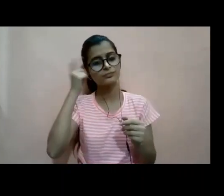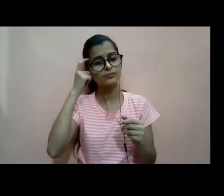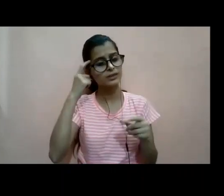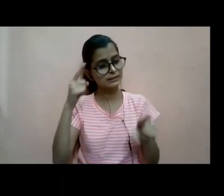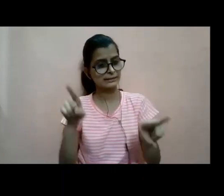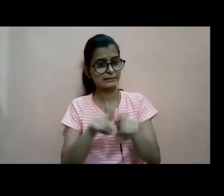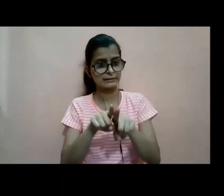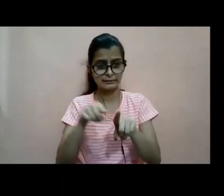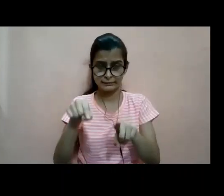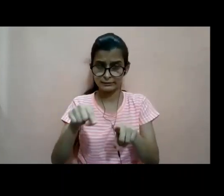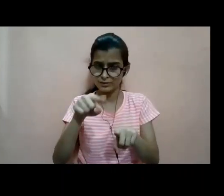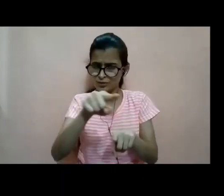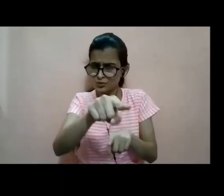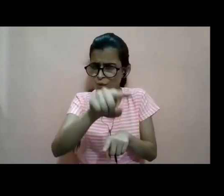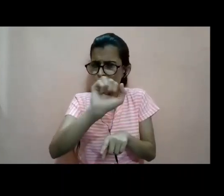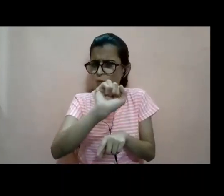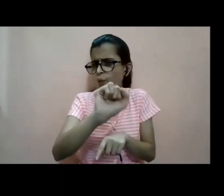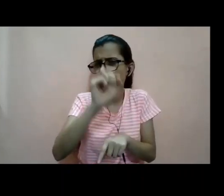this, do you think,